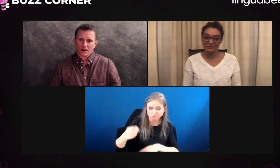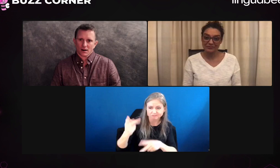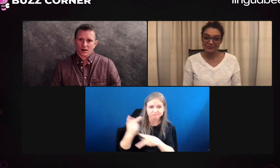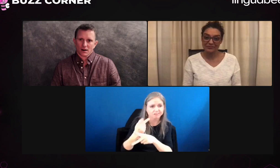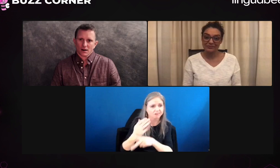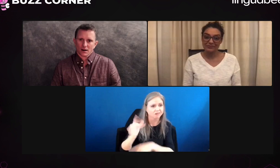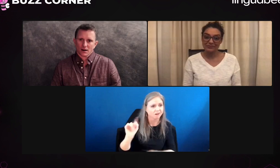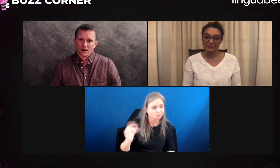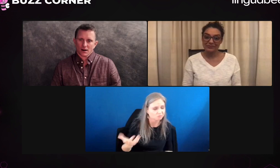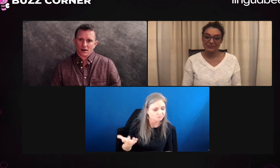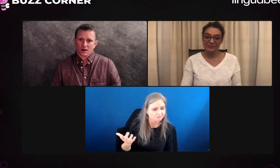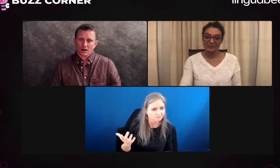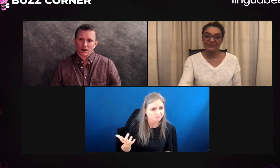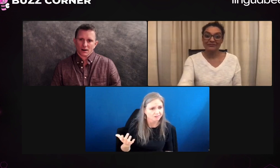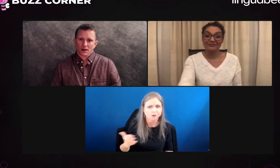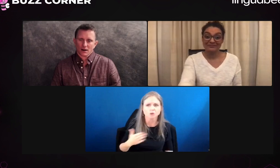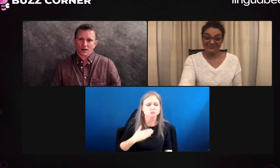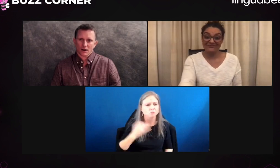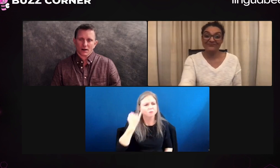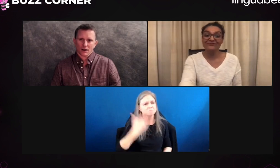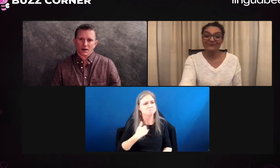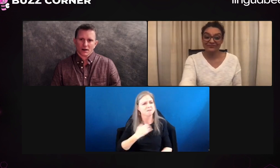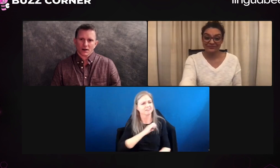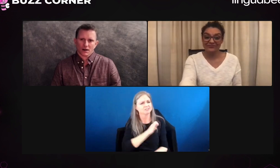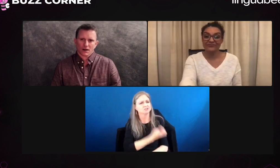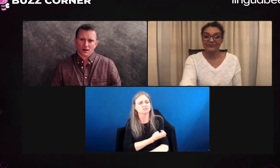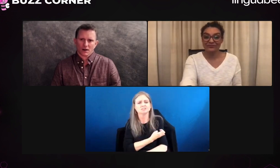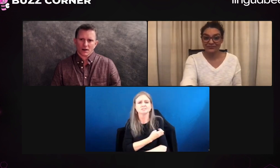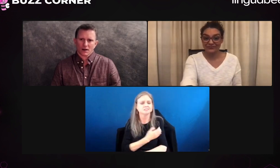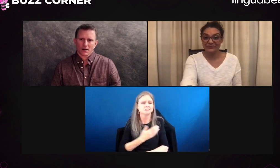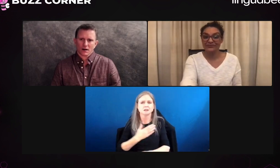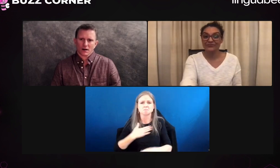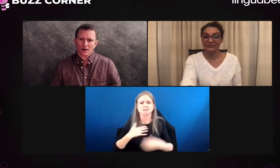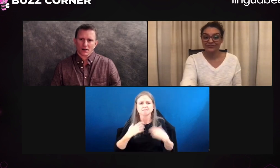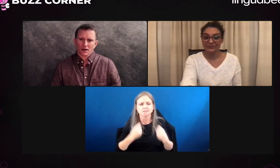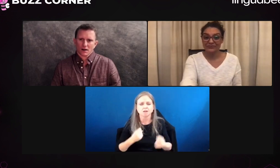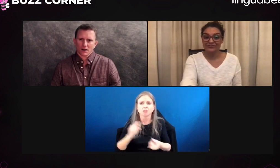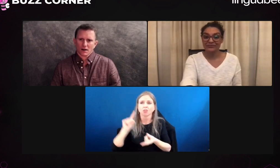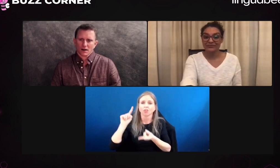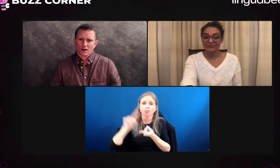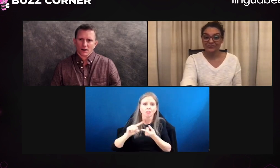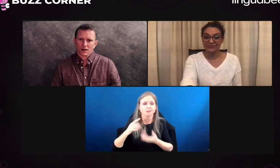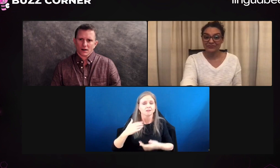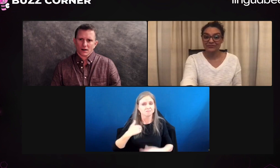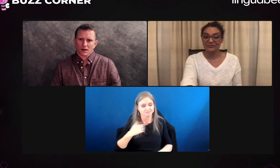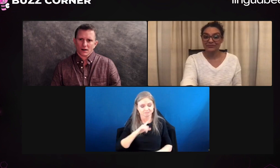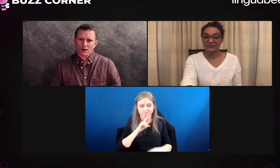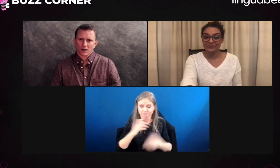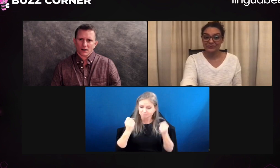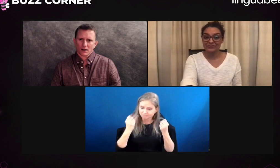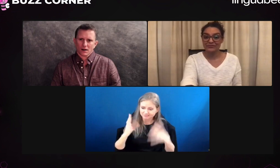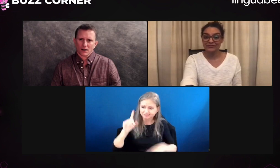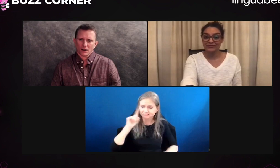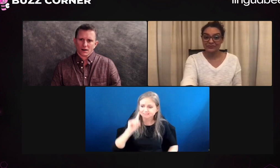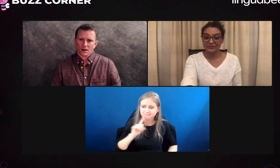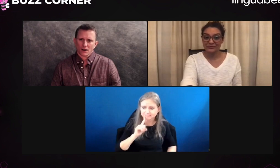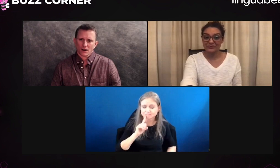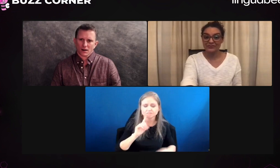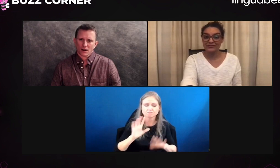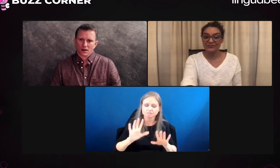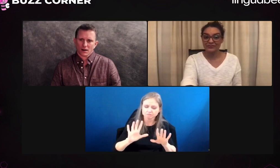dealing with this, the longer we're squandering my time while they're trying to figure this out, I have limited energy,